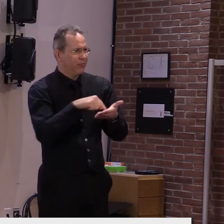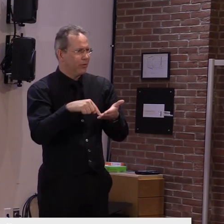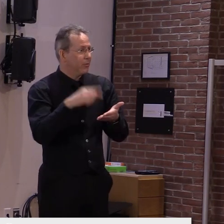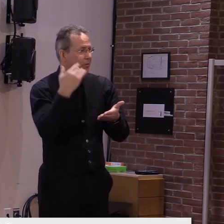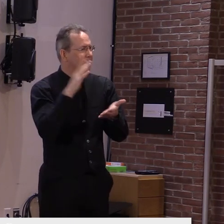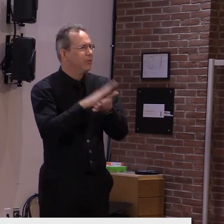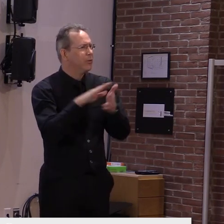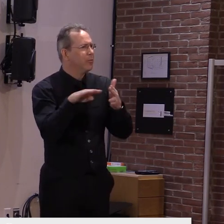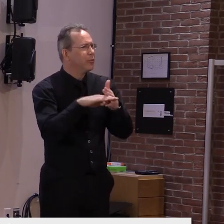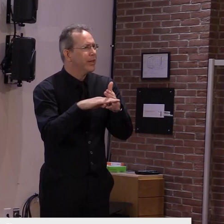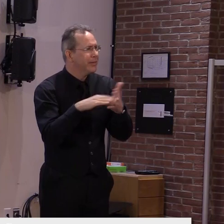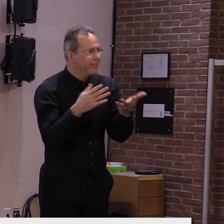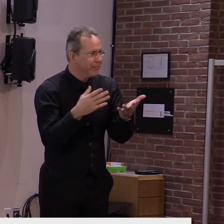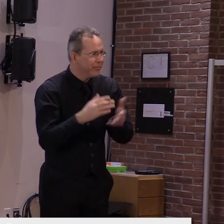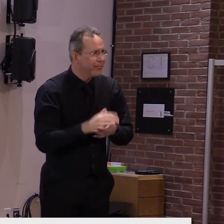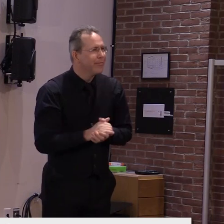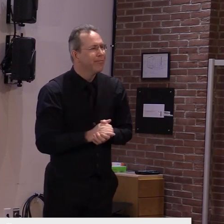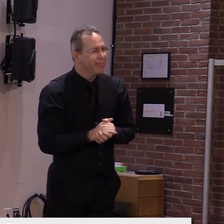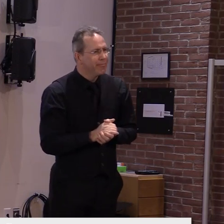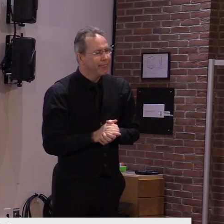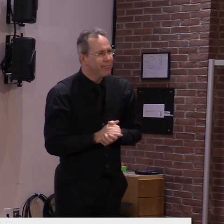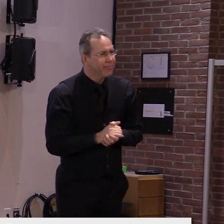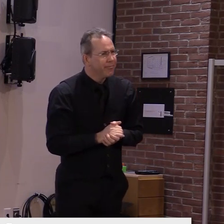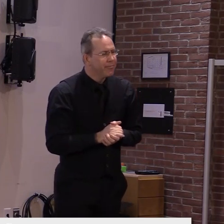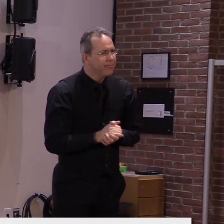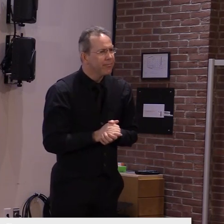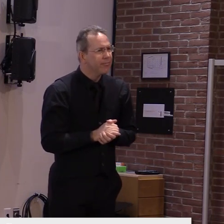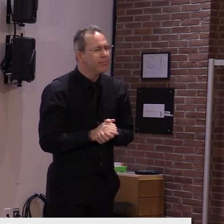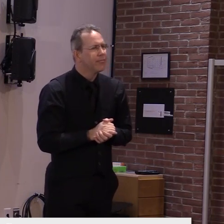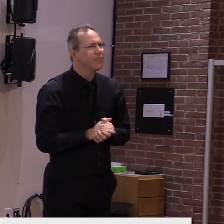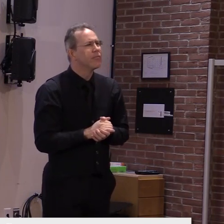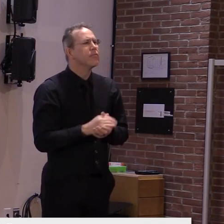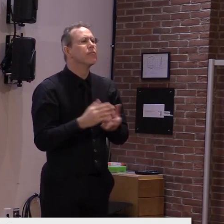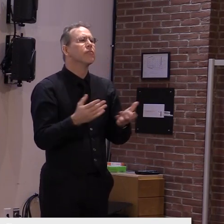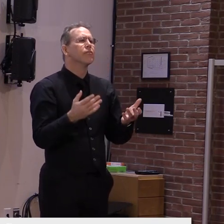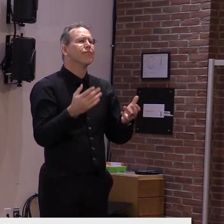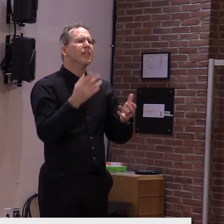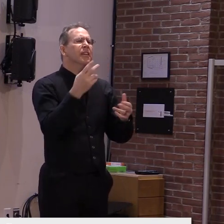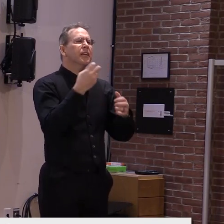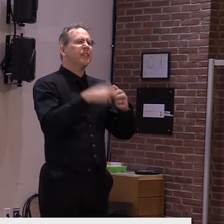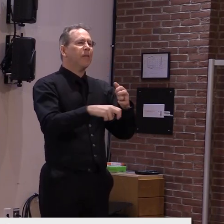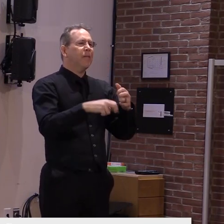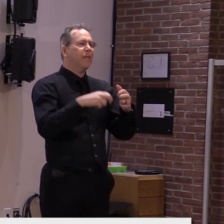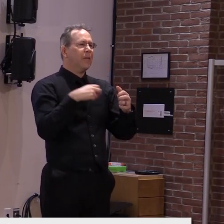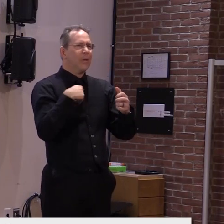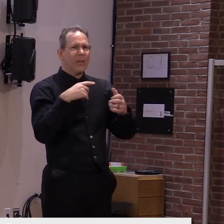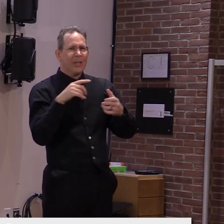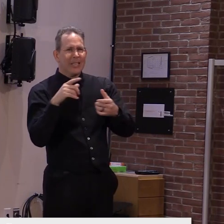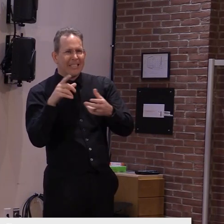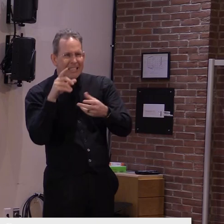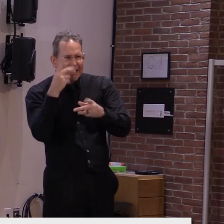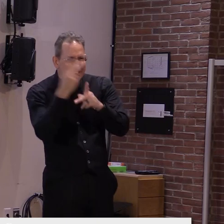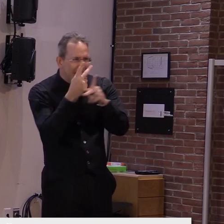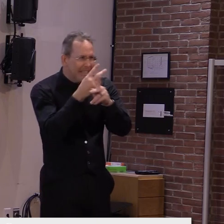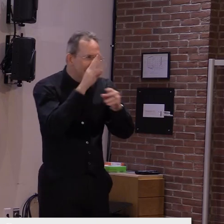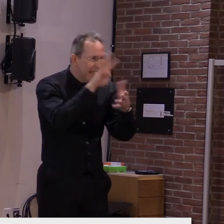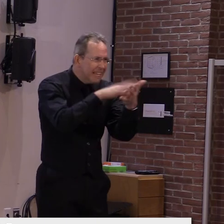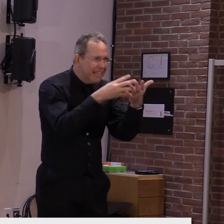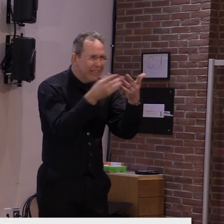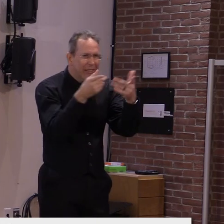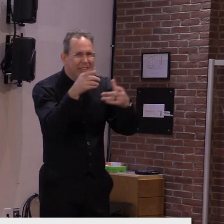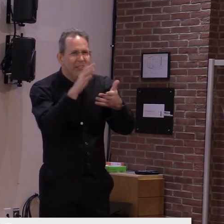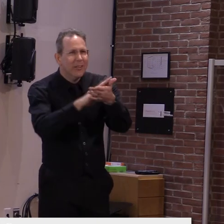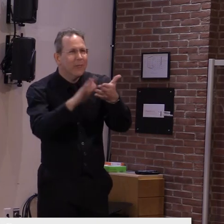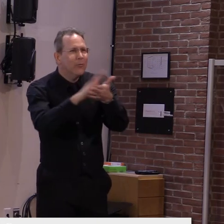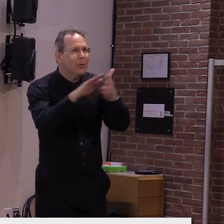number of districts around winter break last week. It's difficult to work out scheduling details for the testing when the school's not in session.